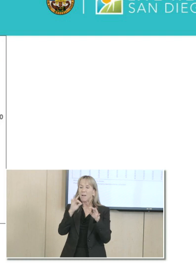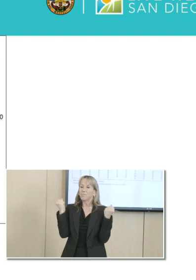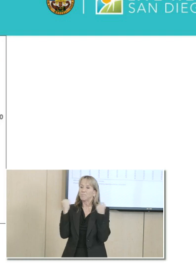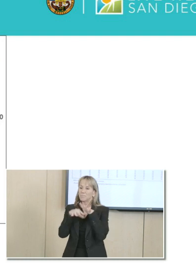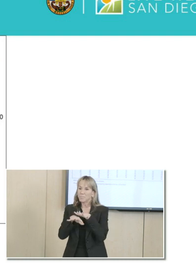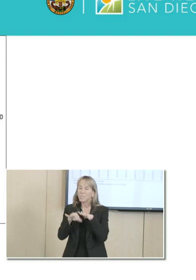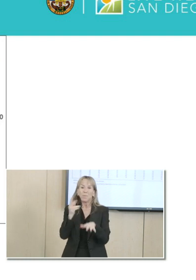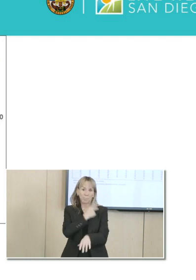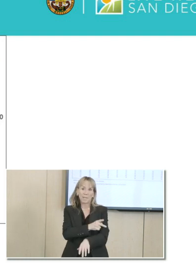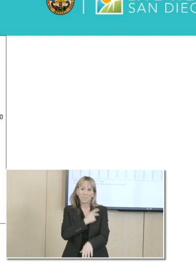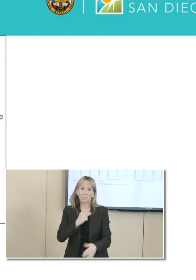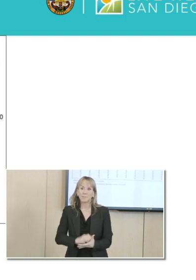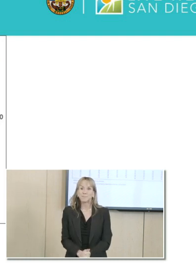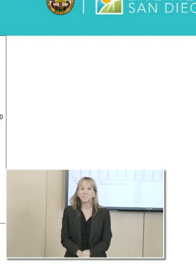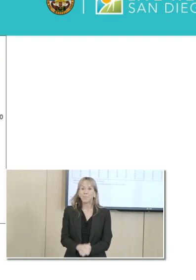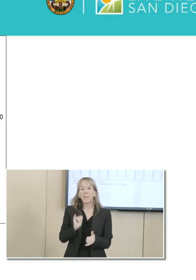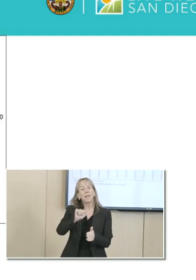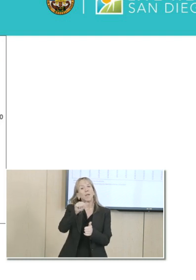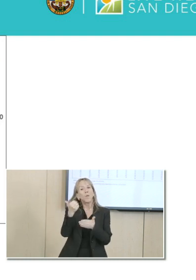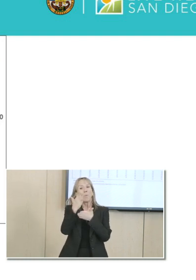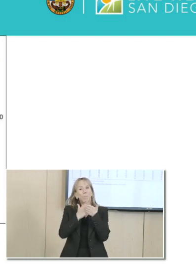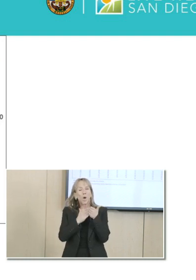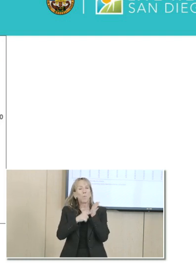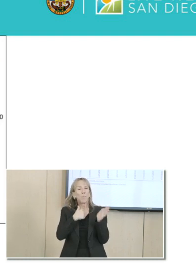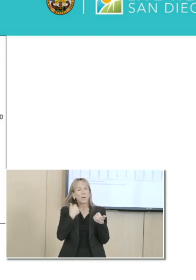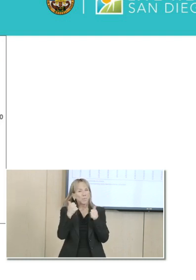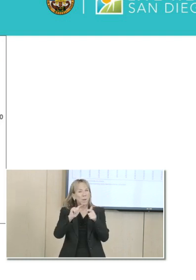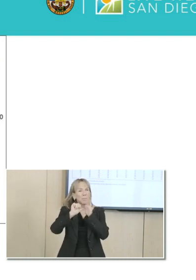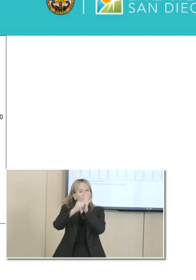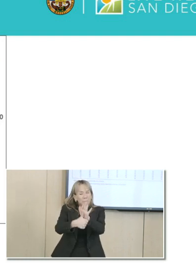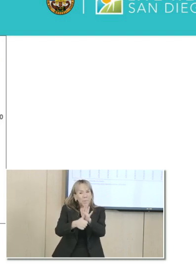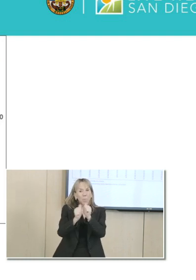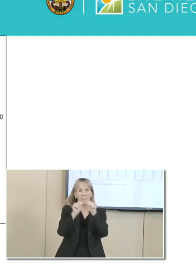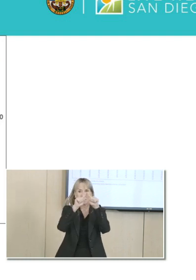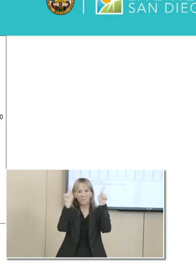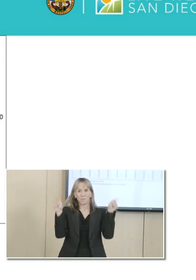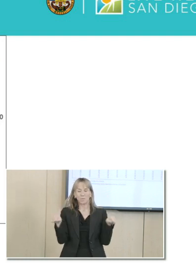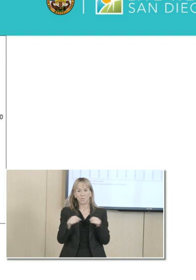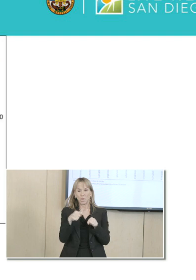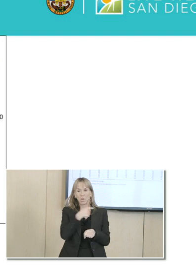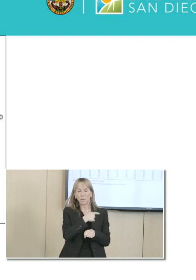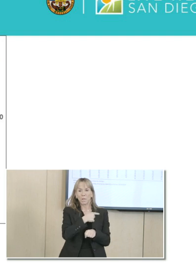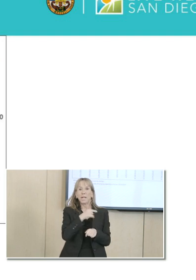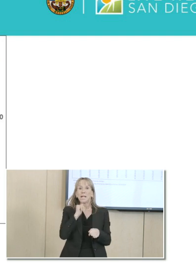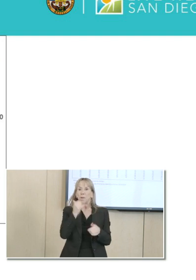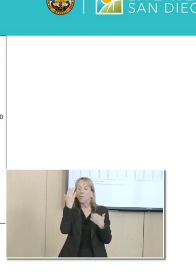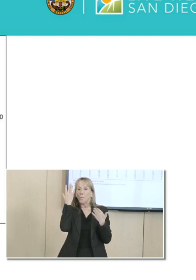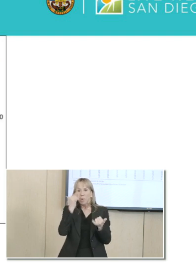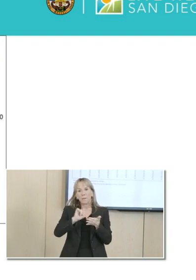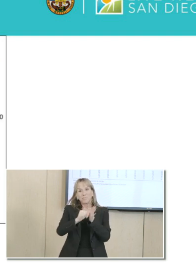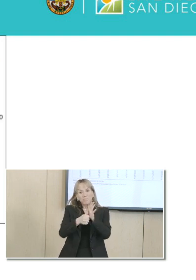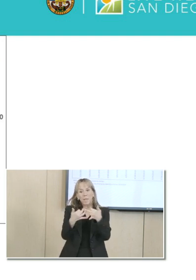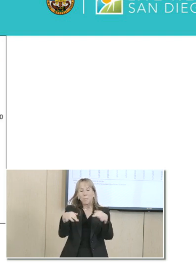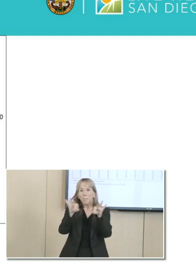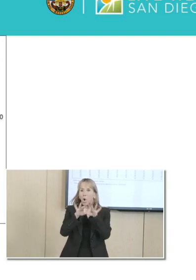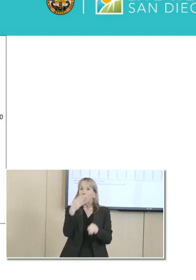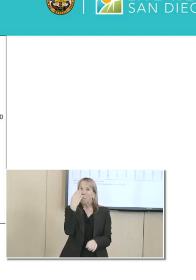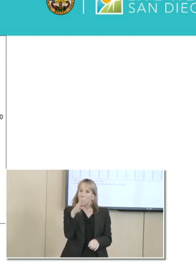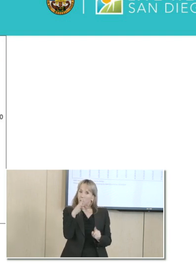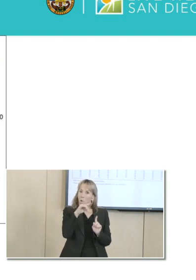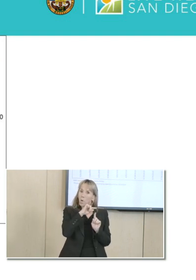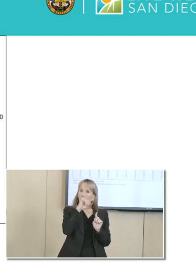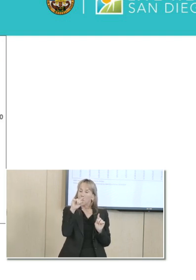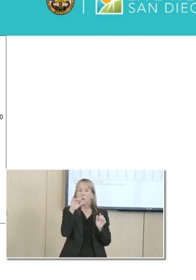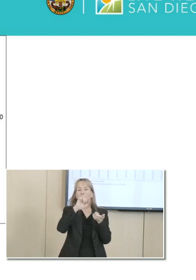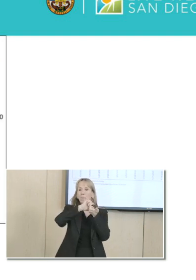patients. So that's the other aspect of what this chart is showing. Number one, why it's important to push that blue curve into